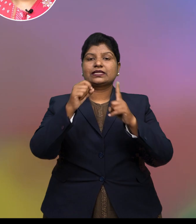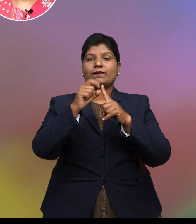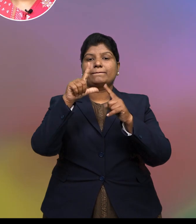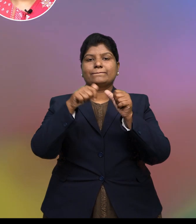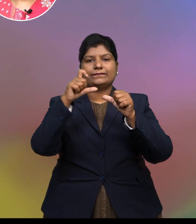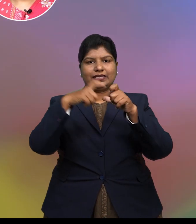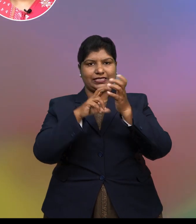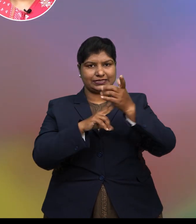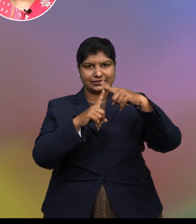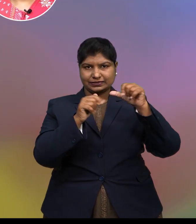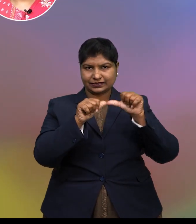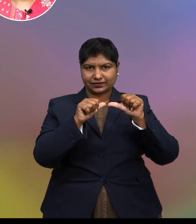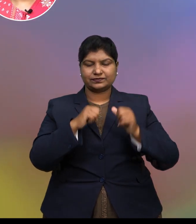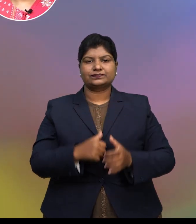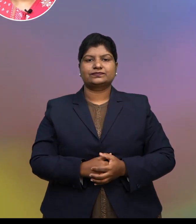placenta,